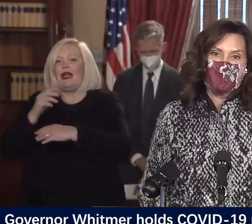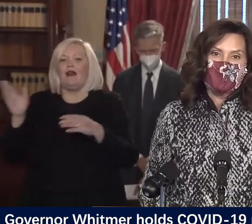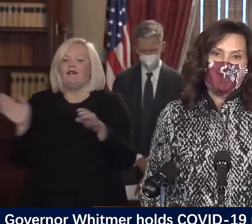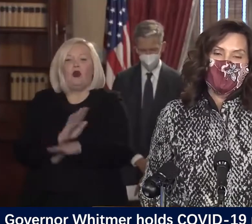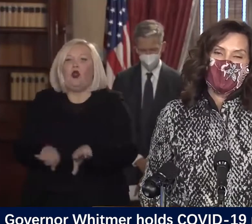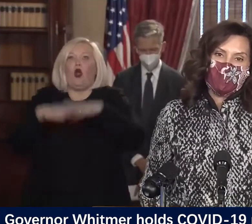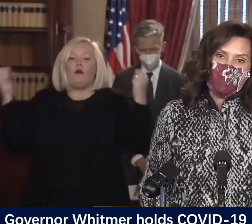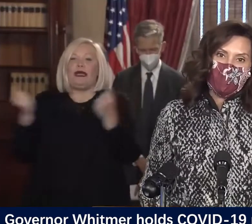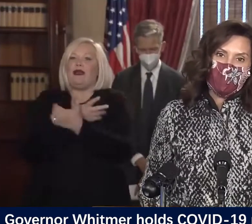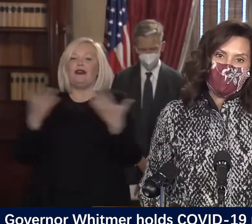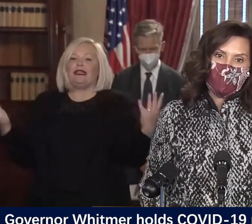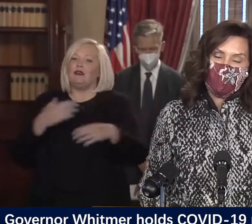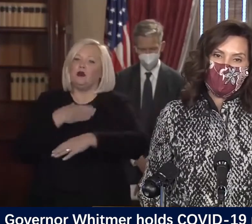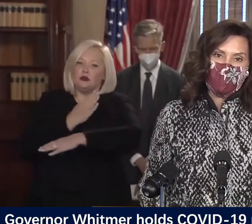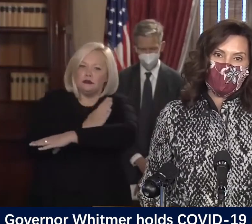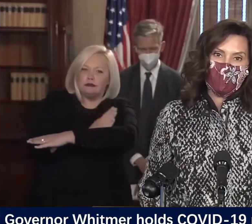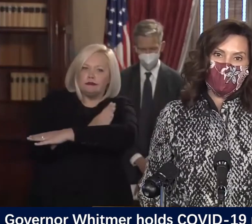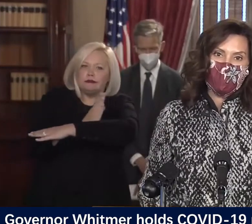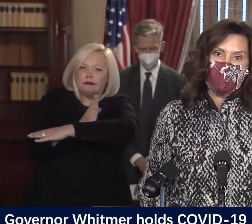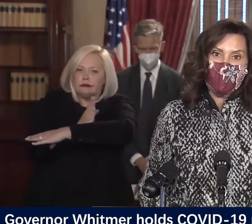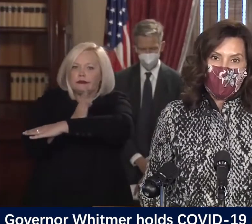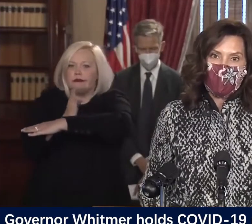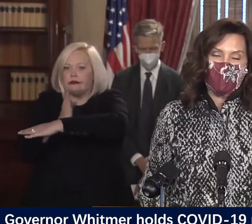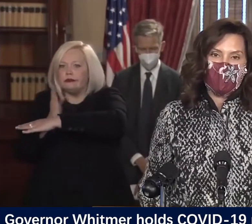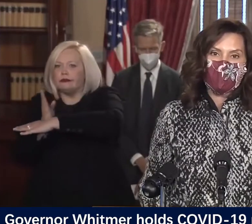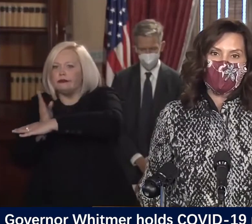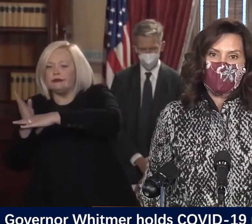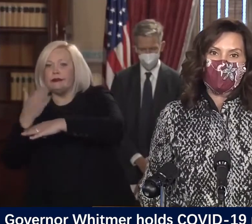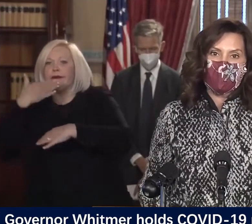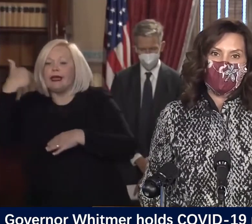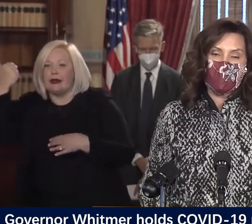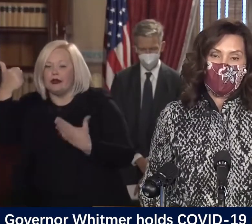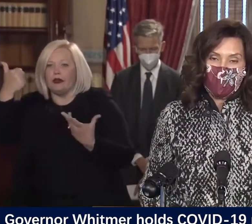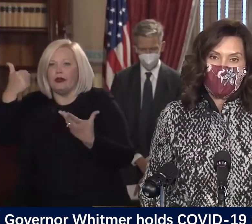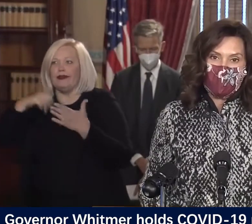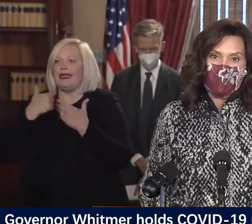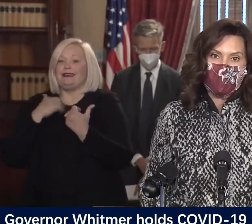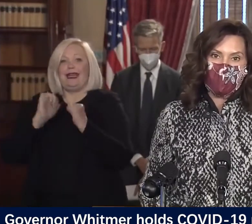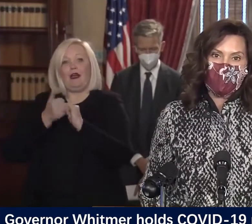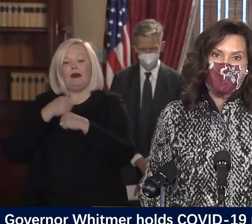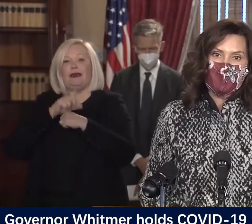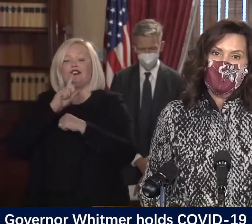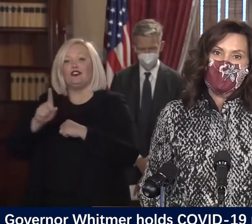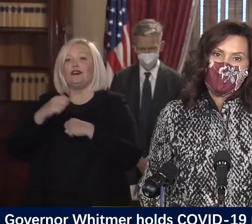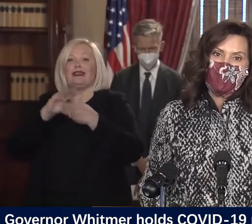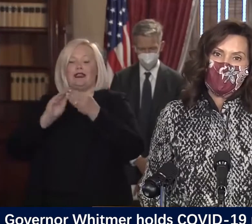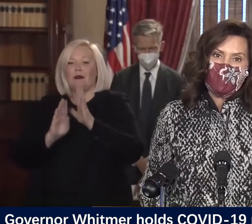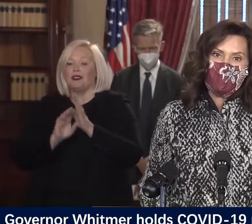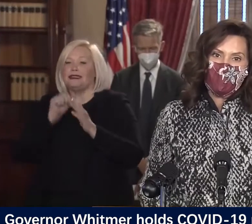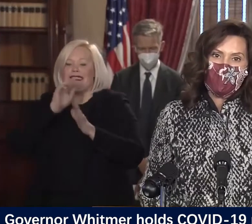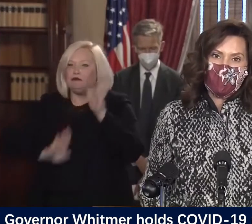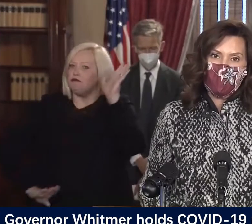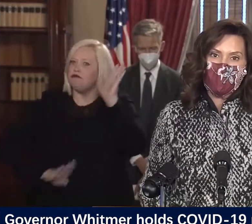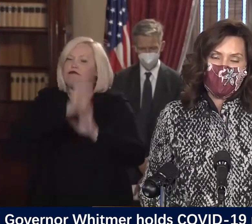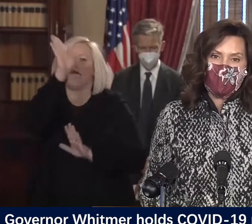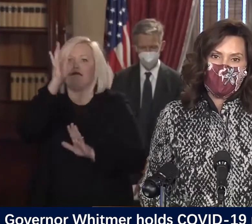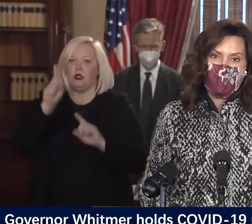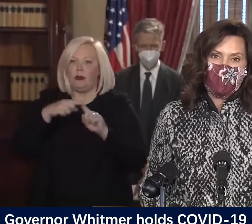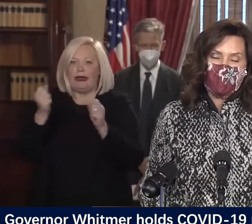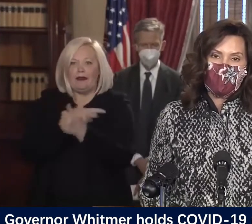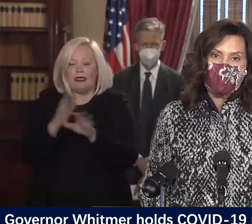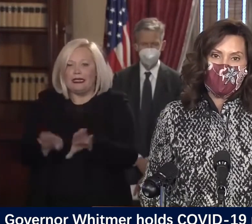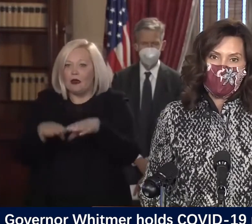off. That's how we kept our numbers from growing exponentially when we re-engaged. That's what we need to do now,